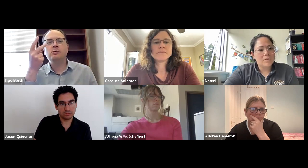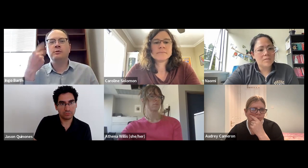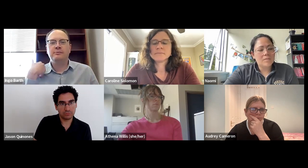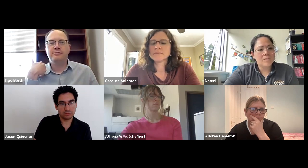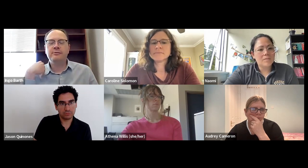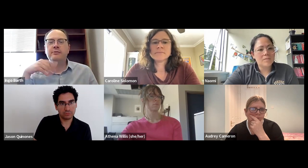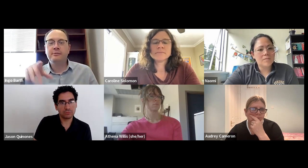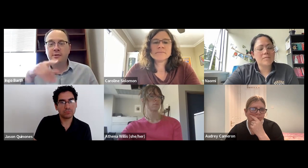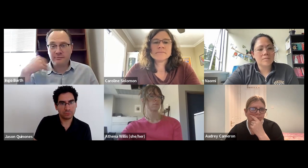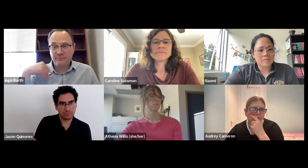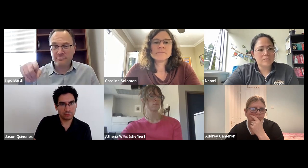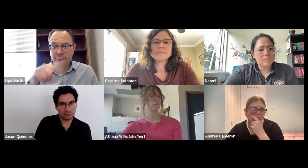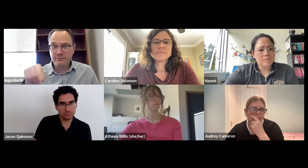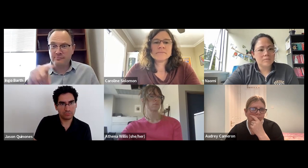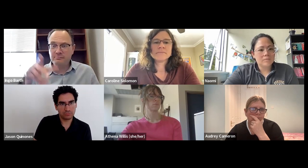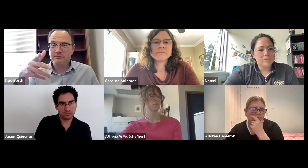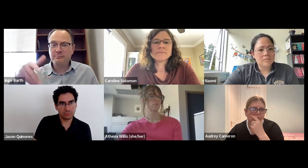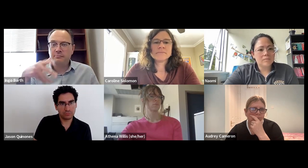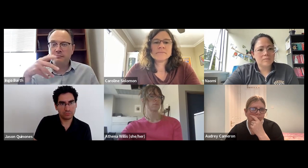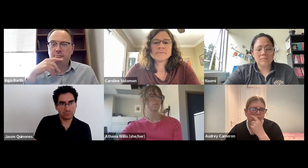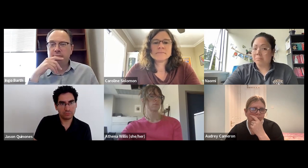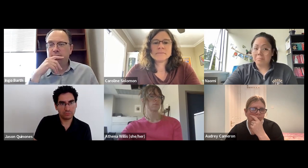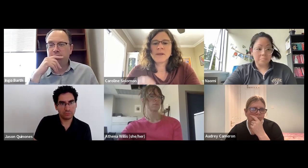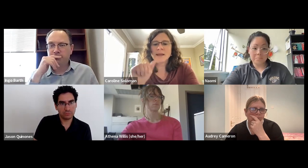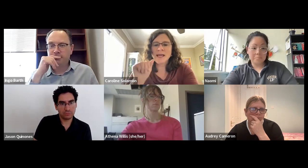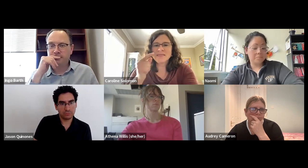I'm looking at the two German signs that exist. Do others have other signs?